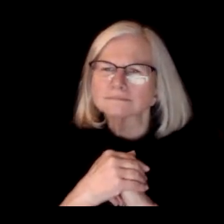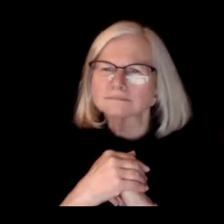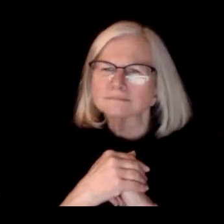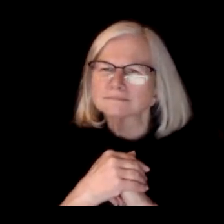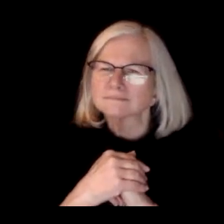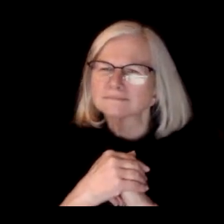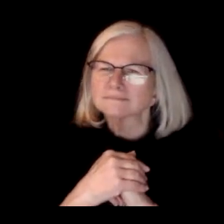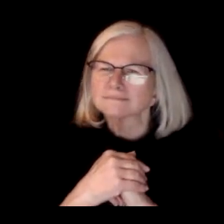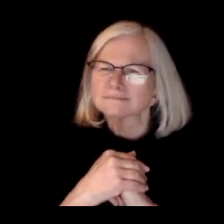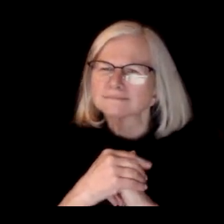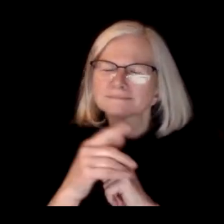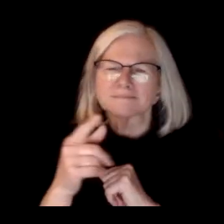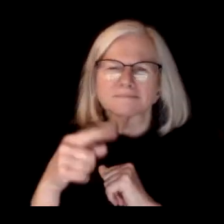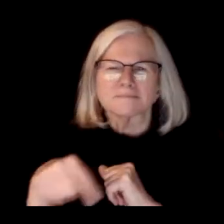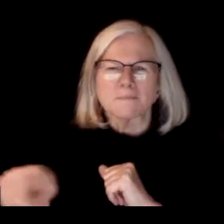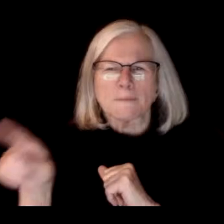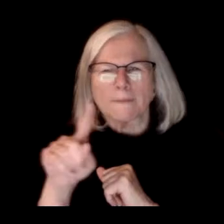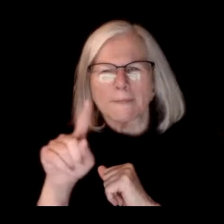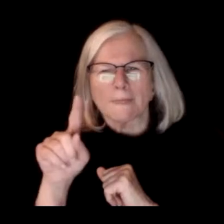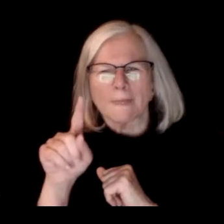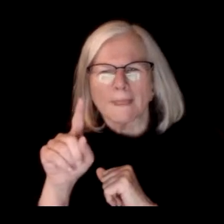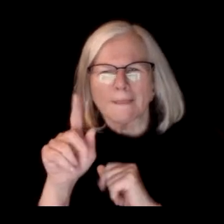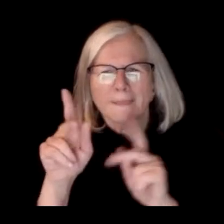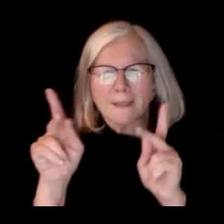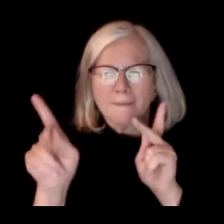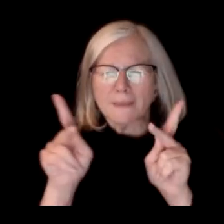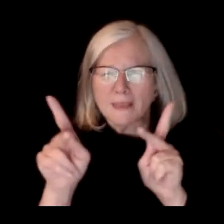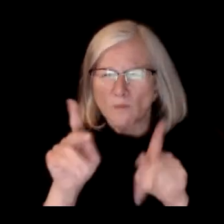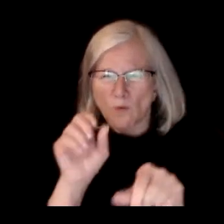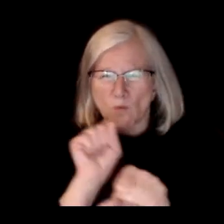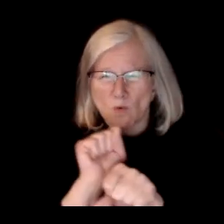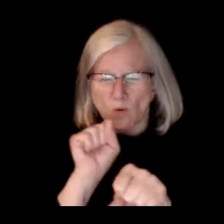are refusing to take the shot?